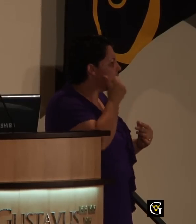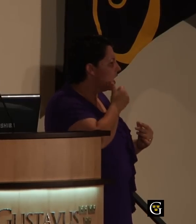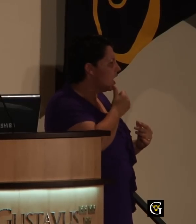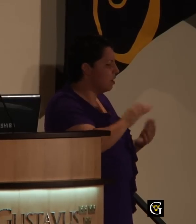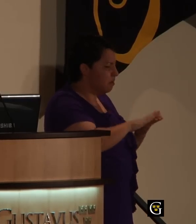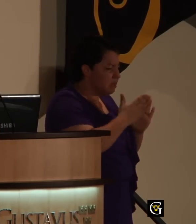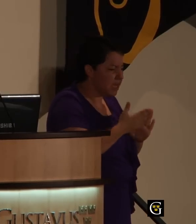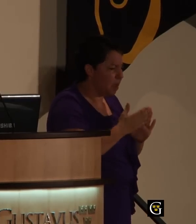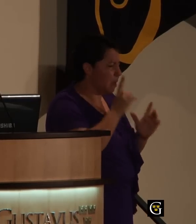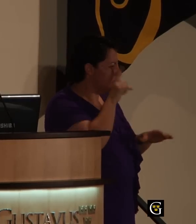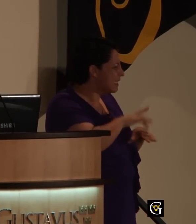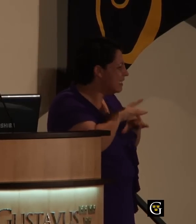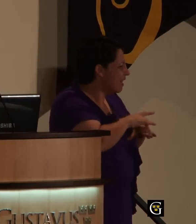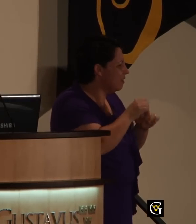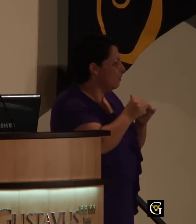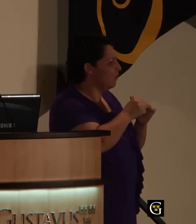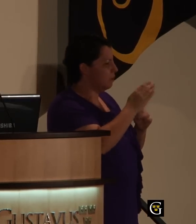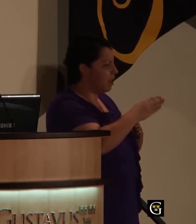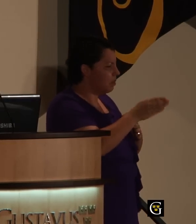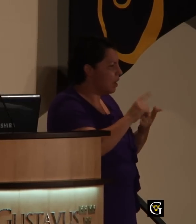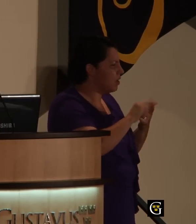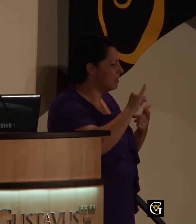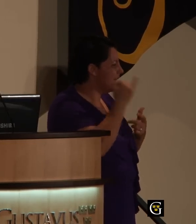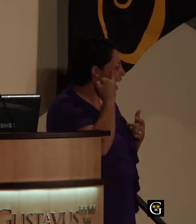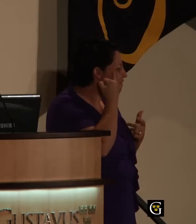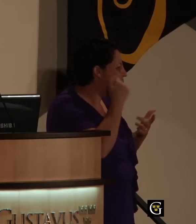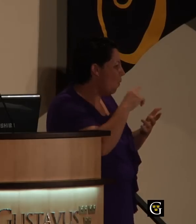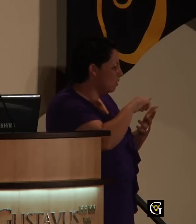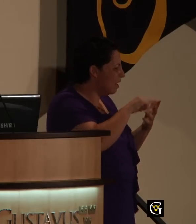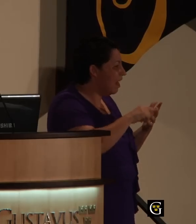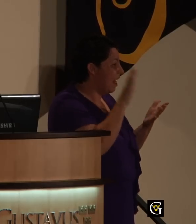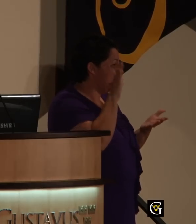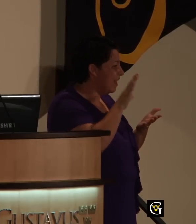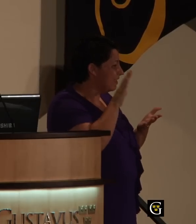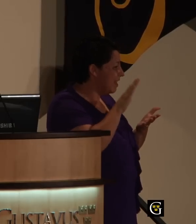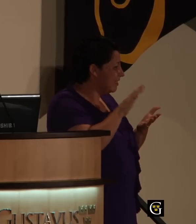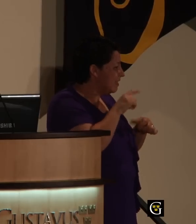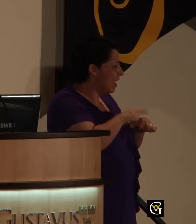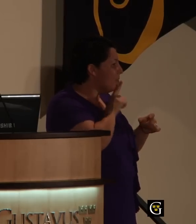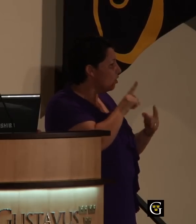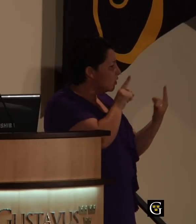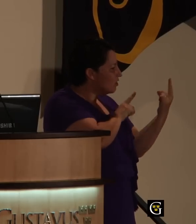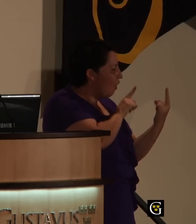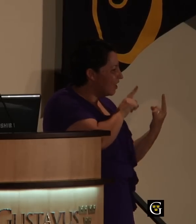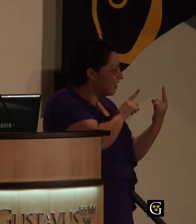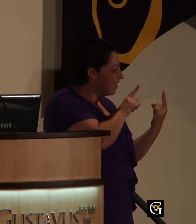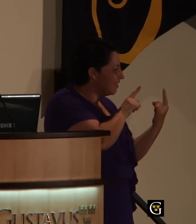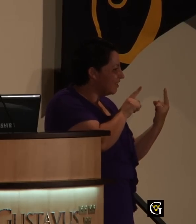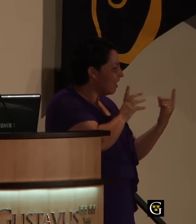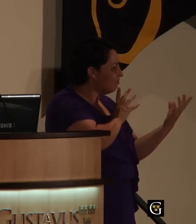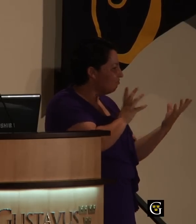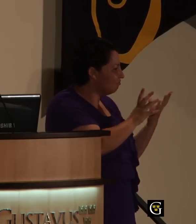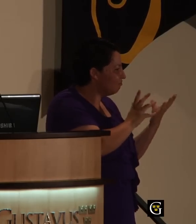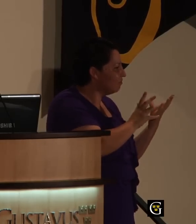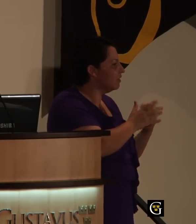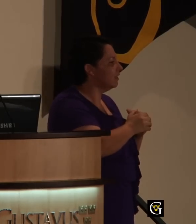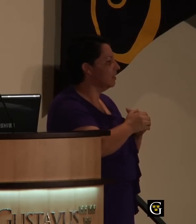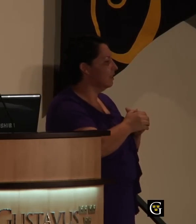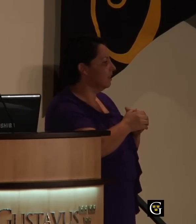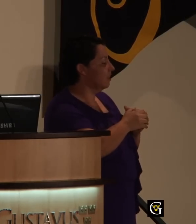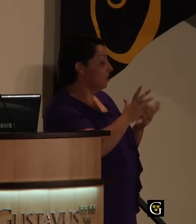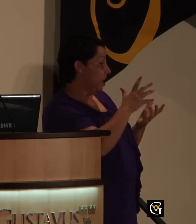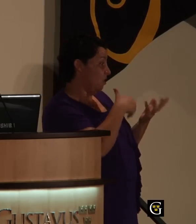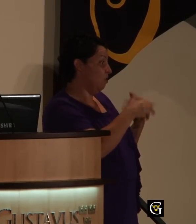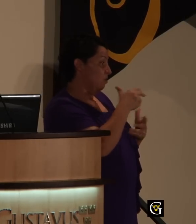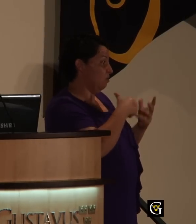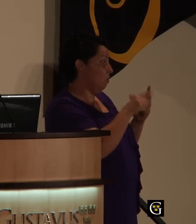and our iPhones that we spend less and less time talking to each other. And a little later on, I'll show you some sociological data that